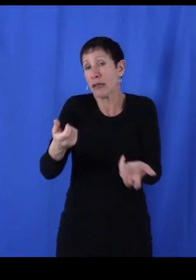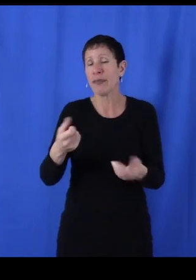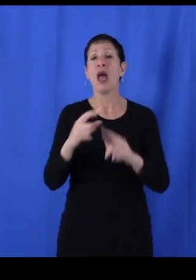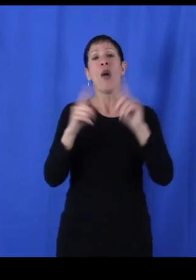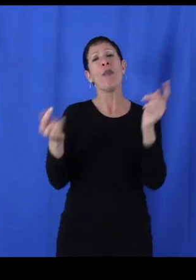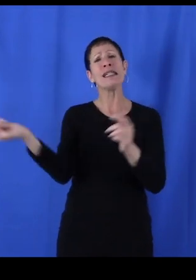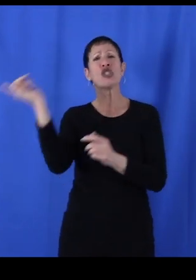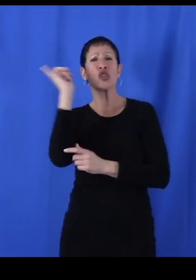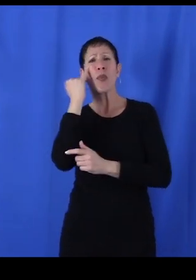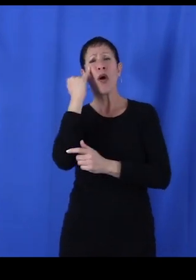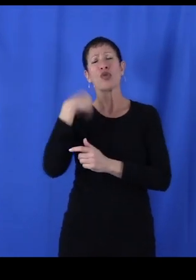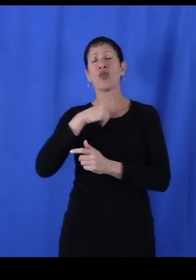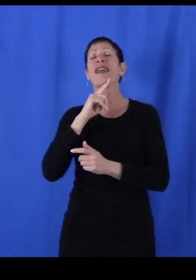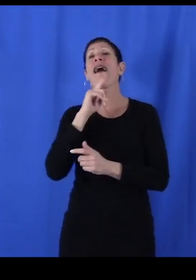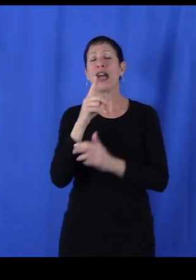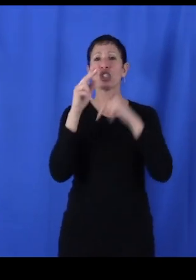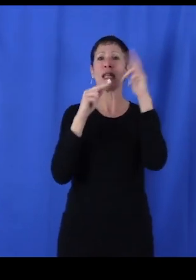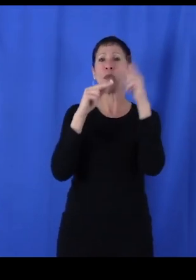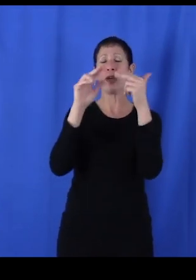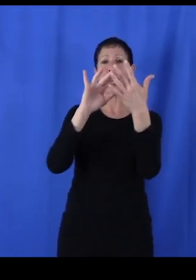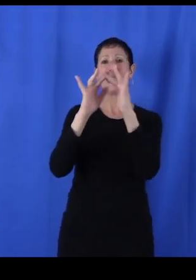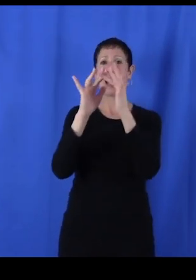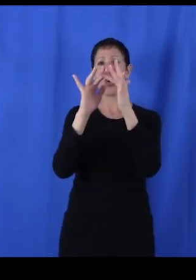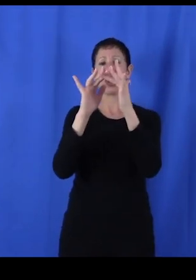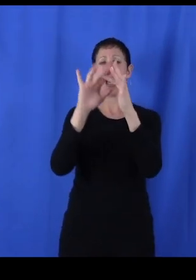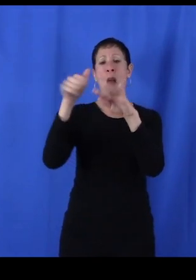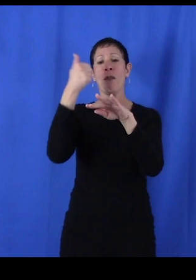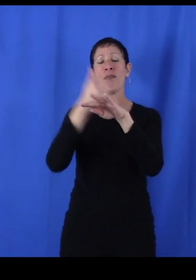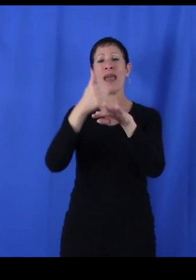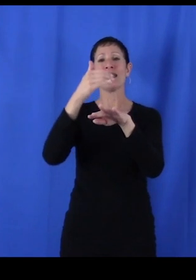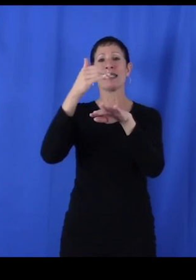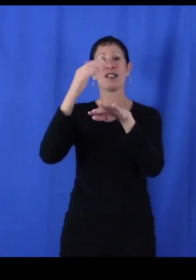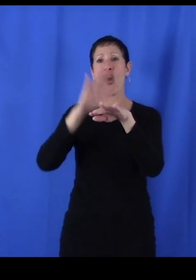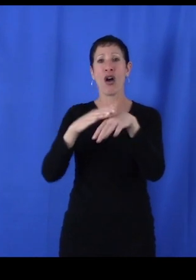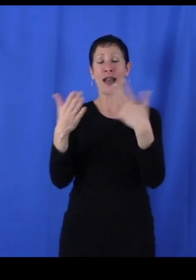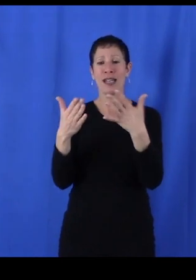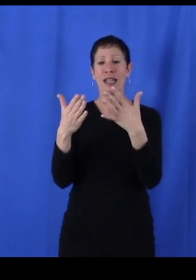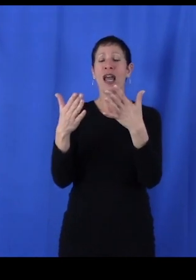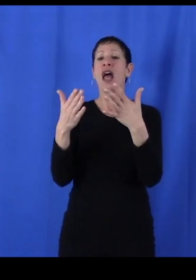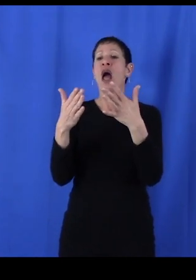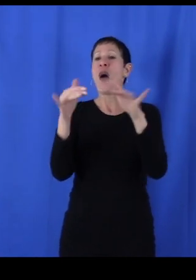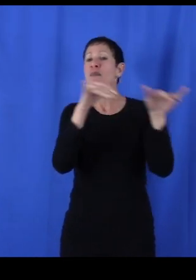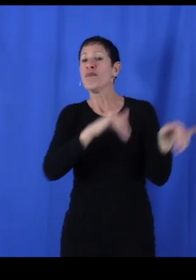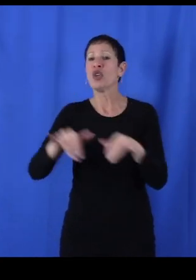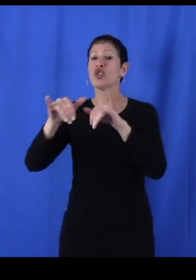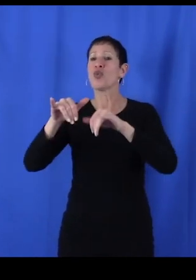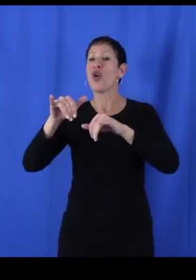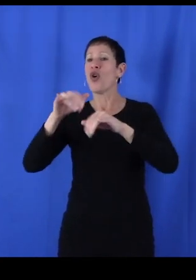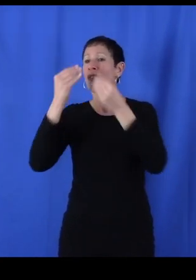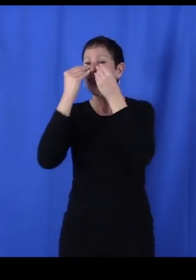But better yet, what if we actually built networks based on mutual indifference? So the